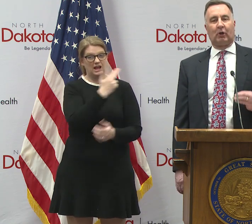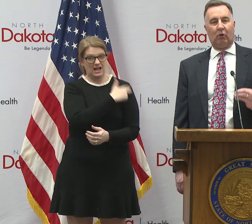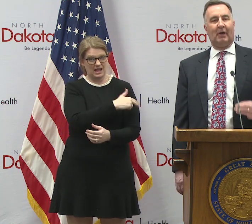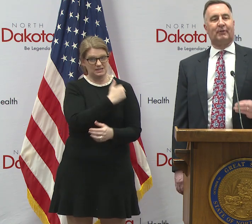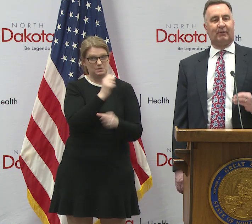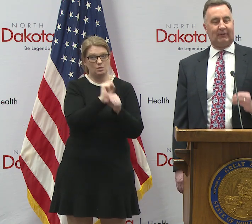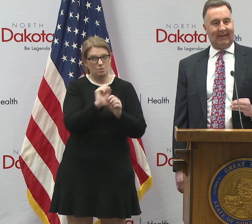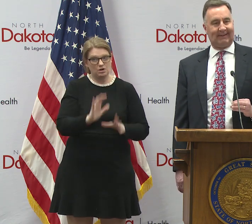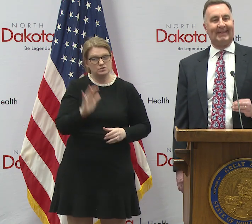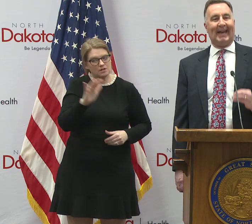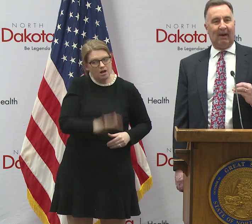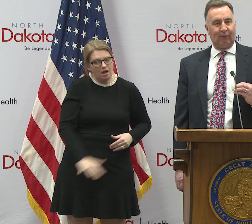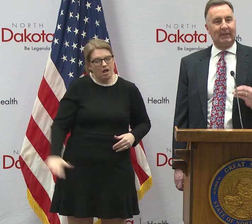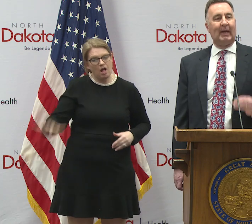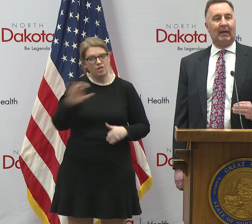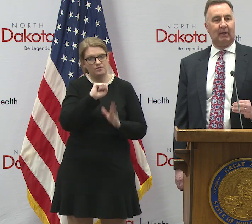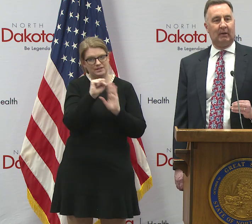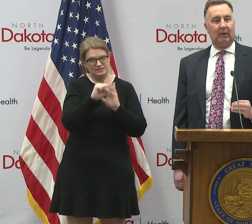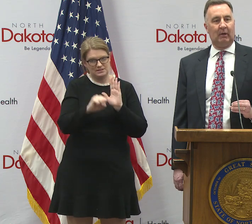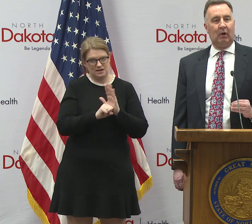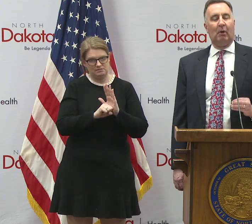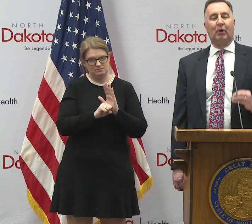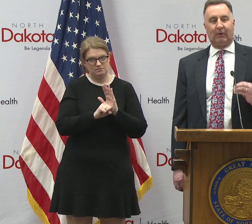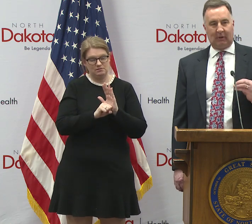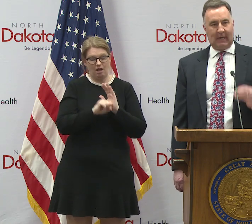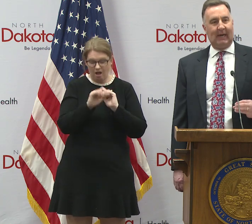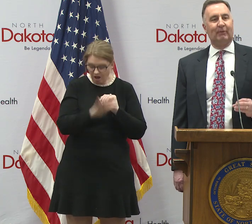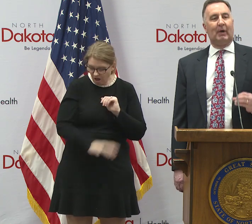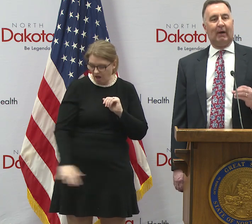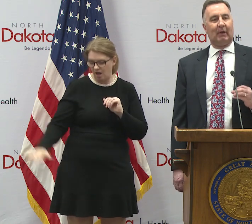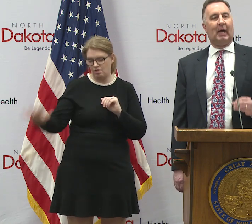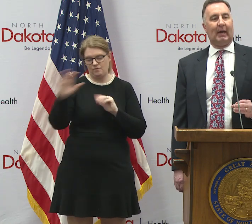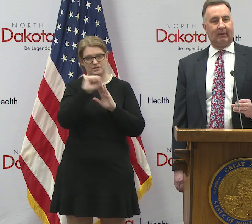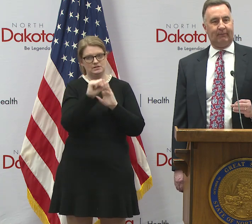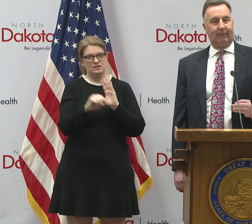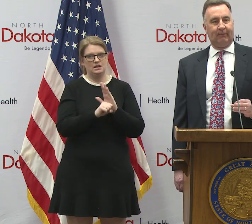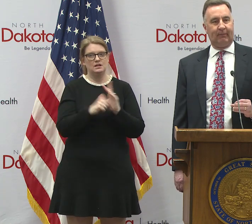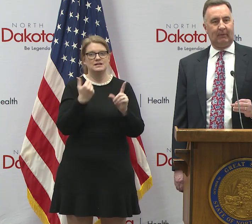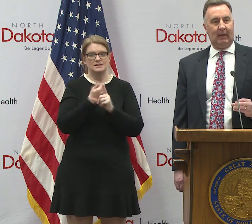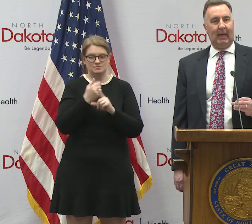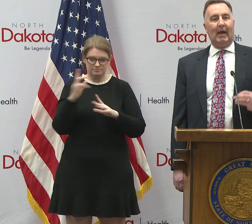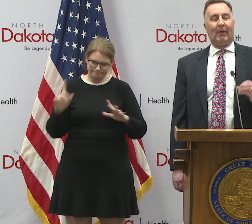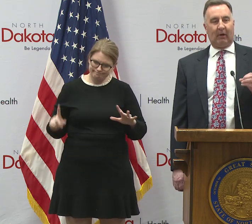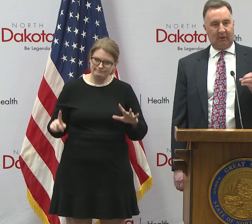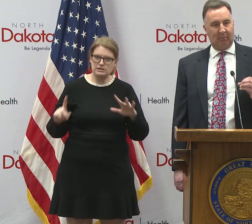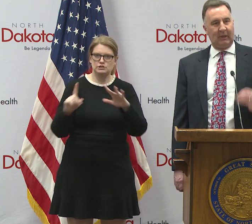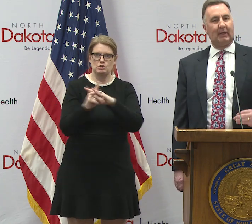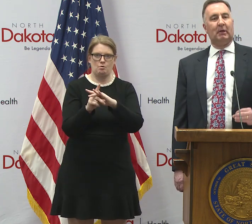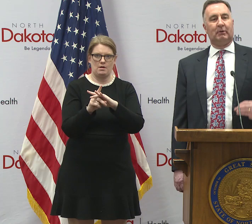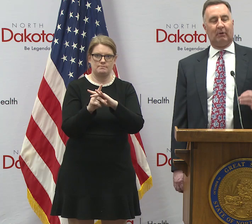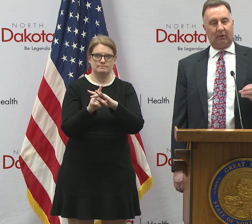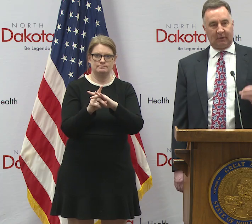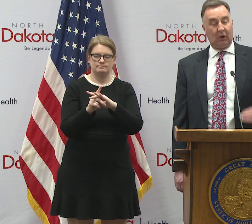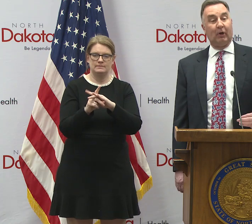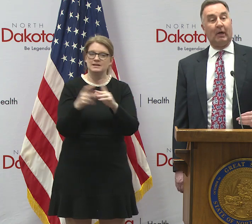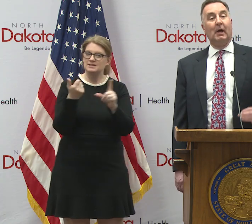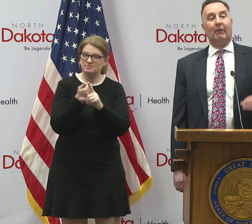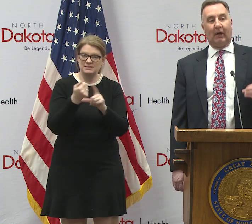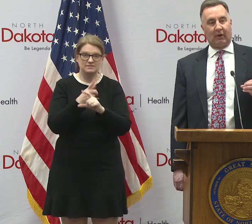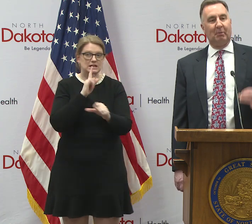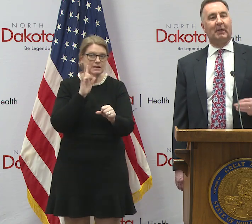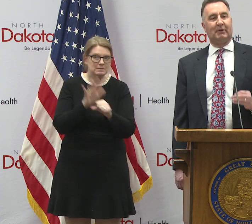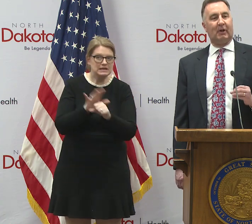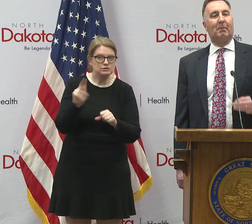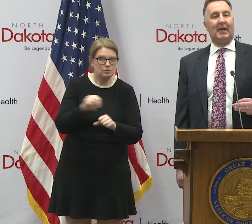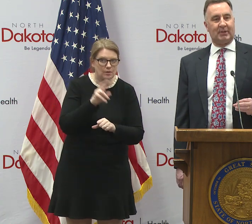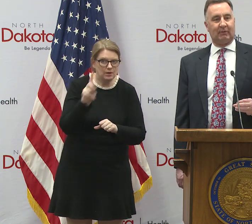workers across the state that every day put their lives on the line. They are committed to North Dakota. They